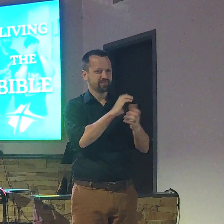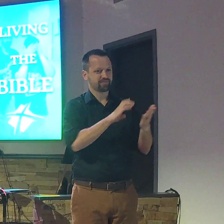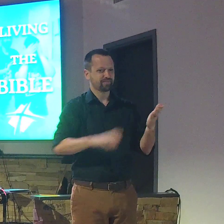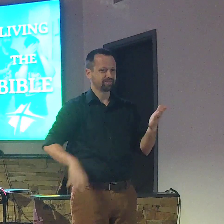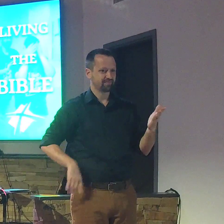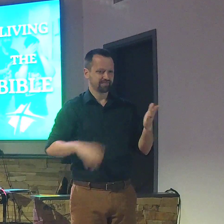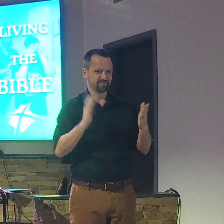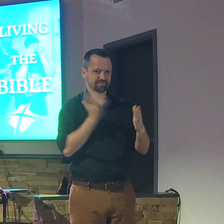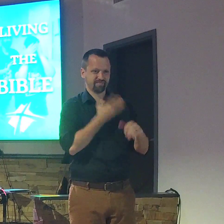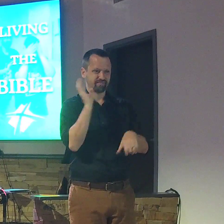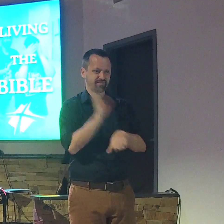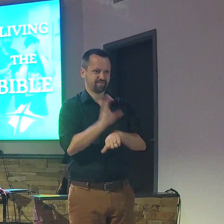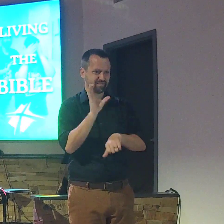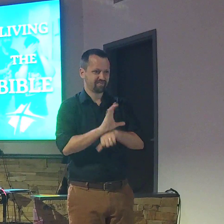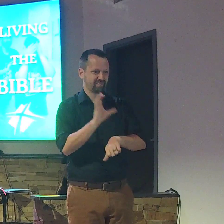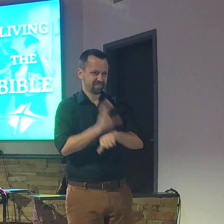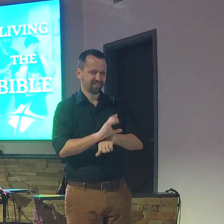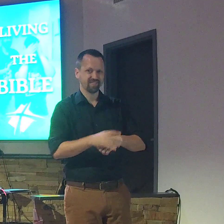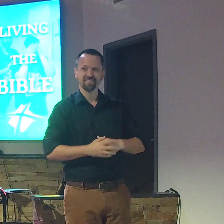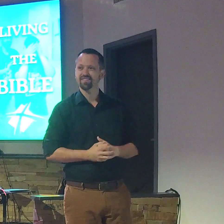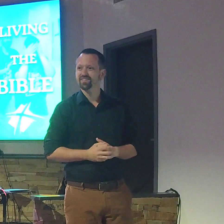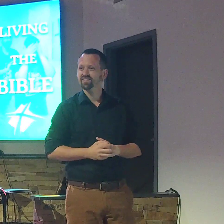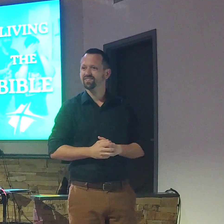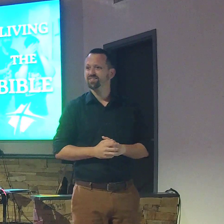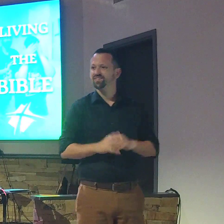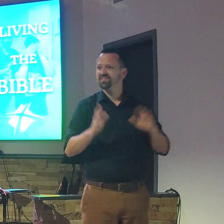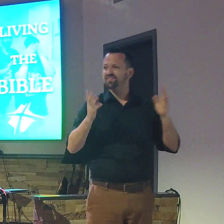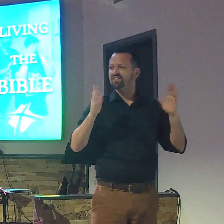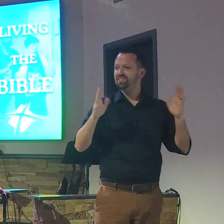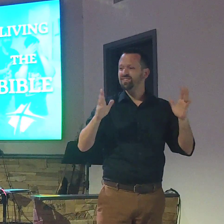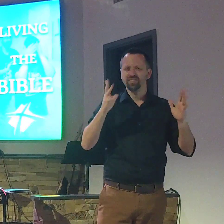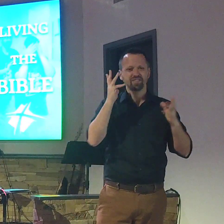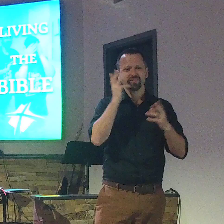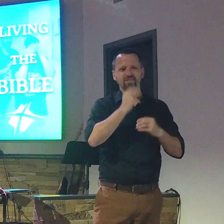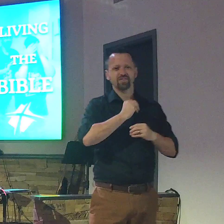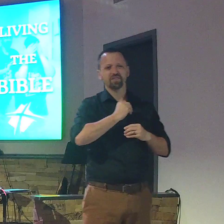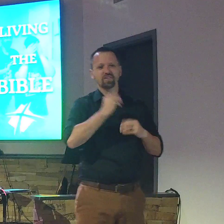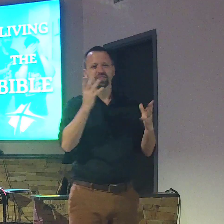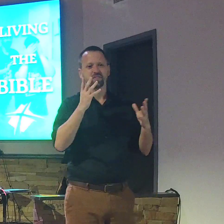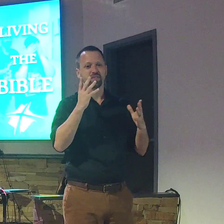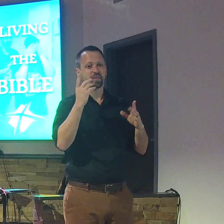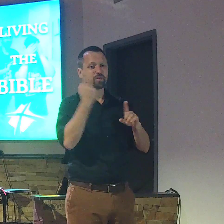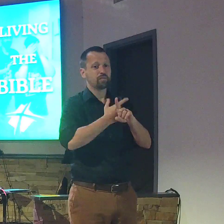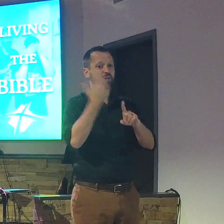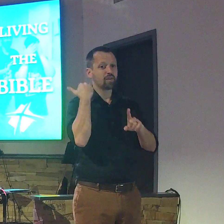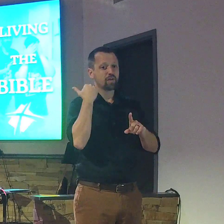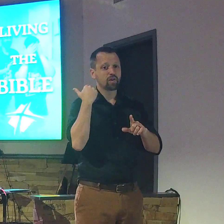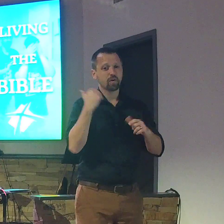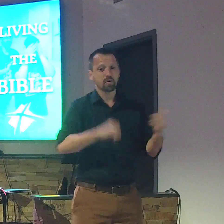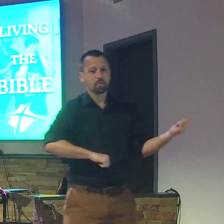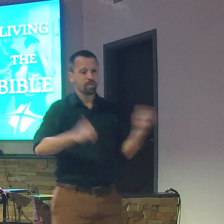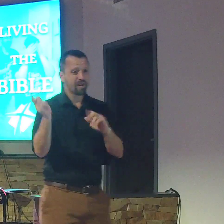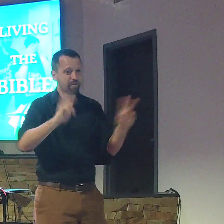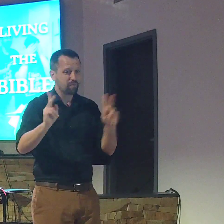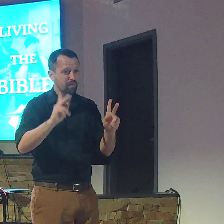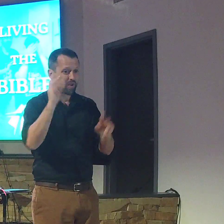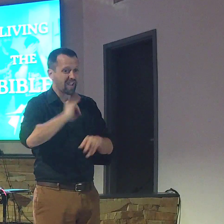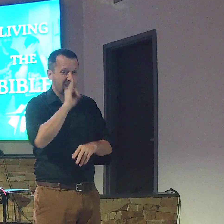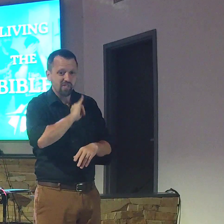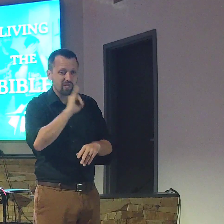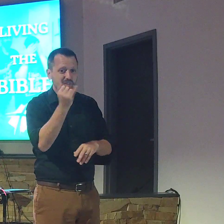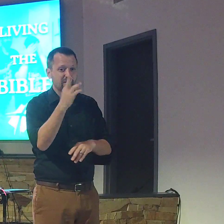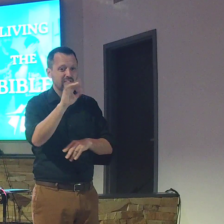Church that day. Absolutely beautiful. A month ago, we were baptizing people in the Jordan River in Israel, and